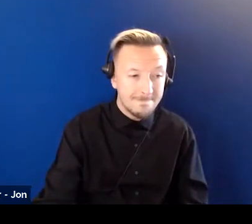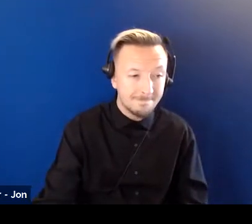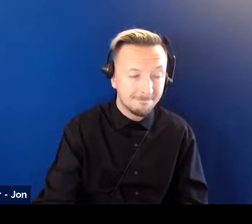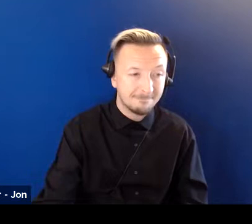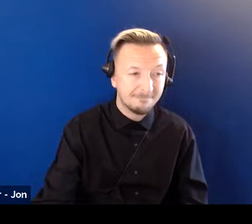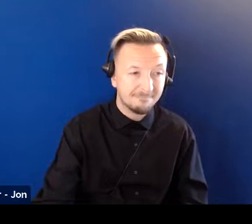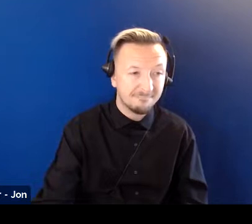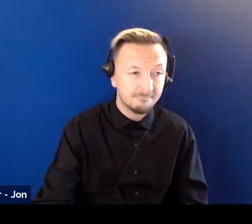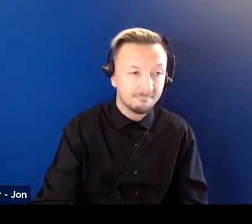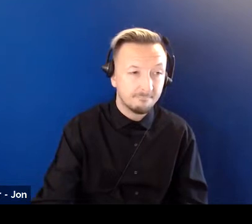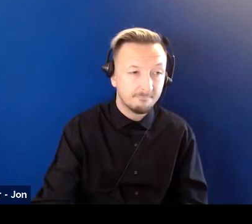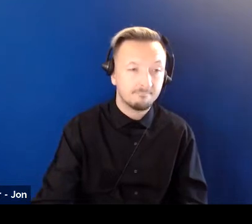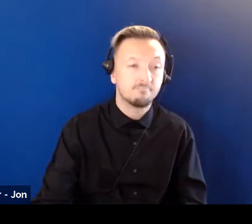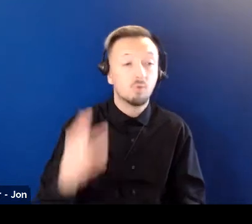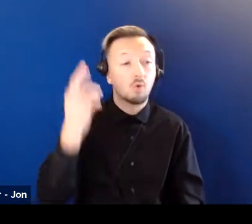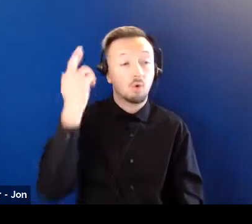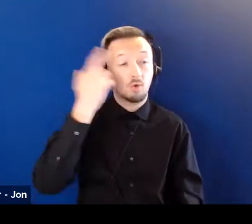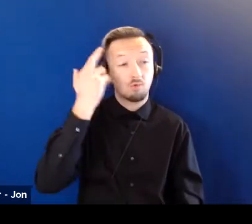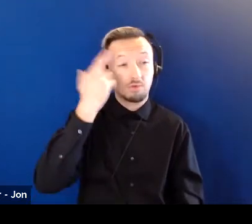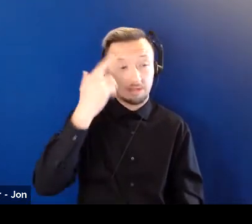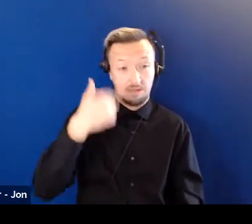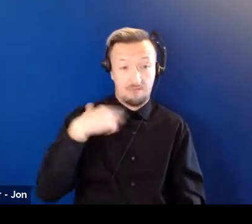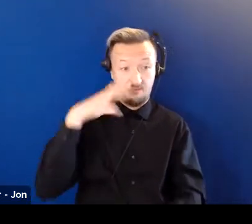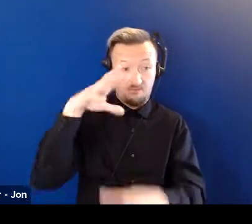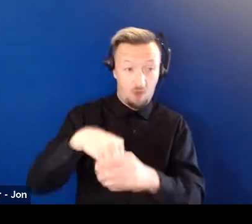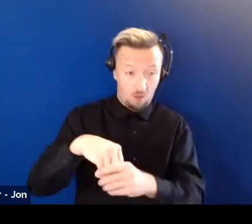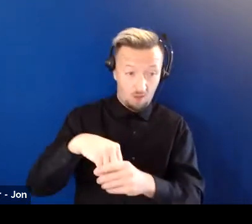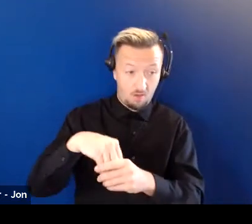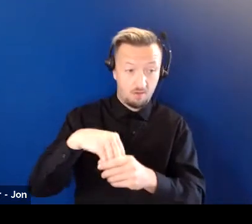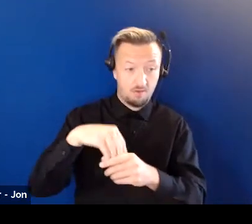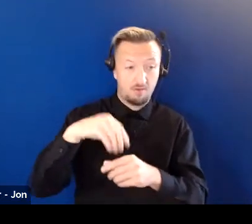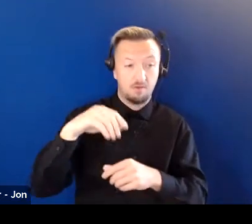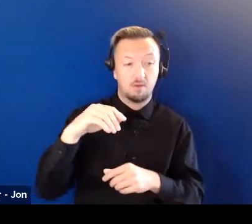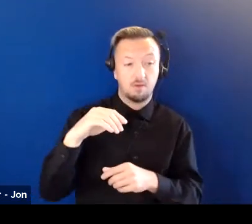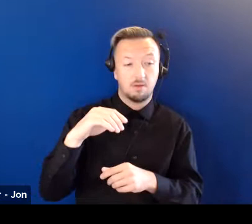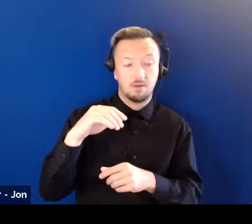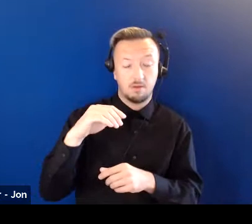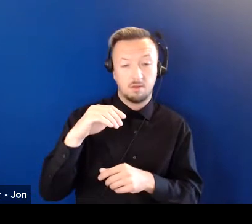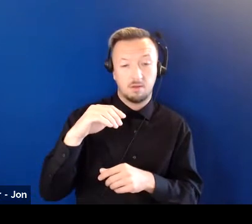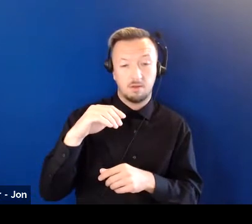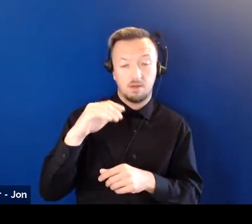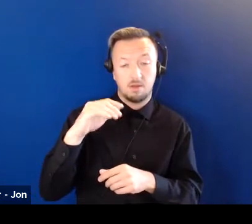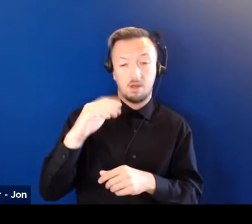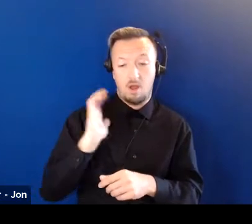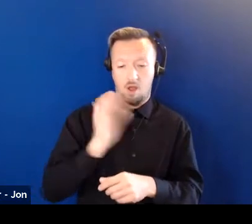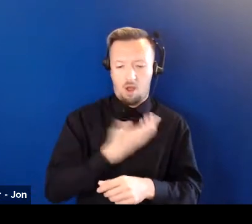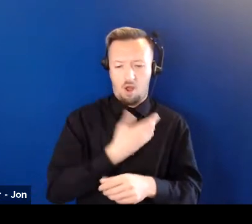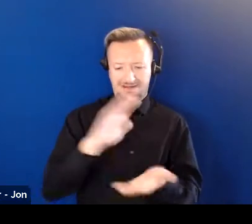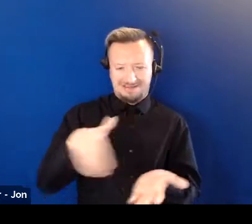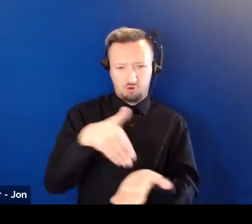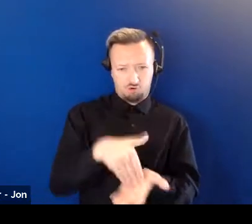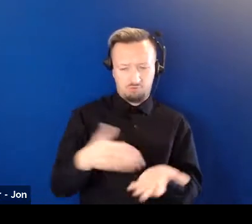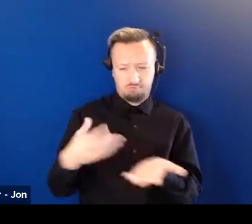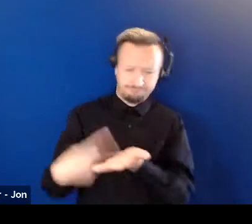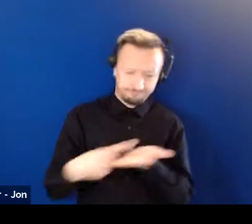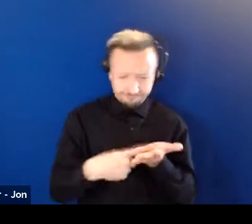involved, I had been having a conversation within our organization, within our center, about, it really